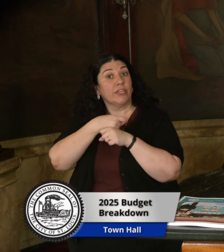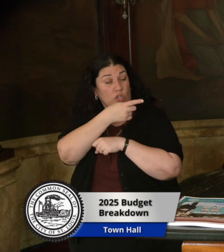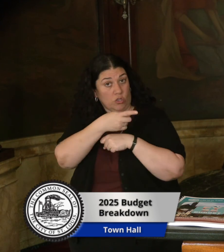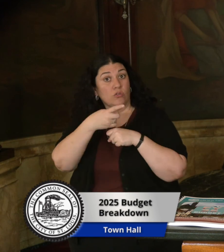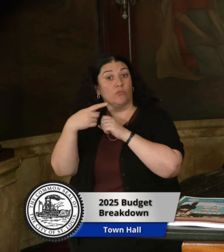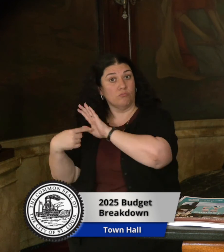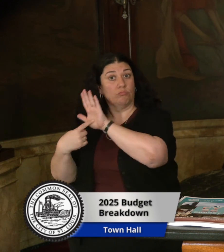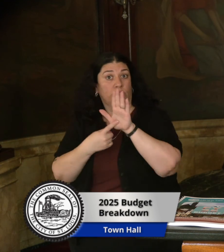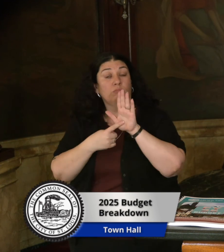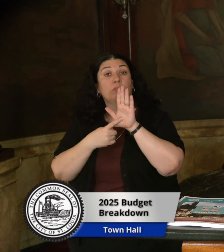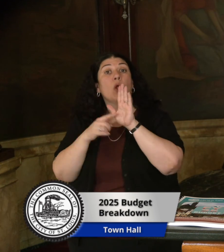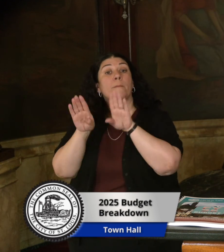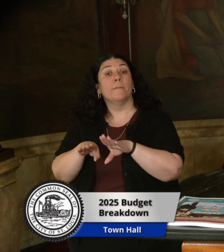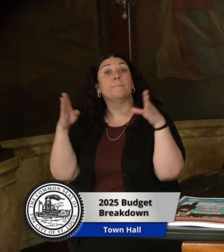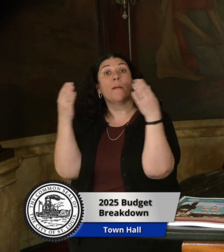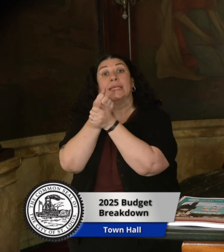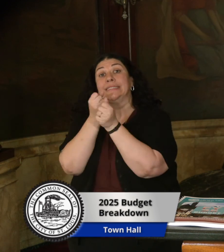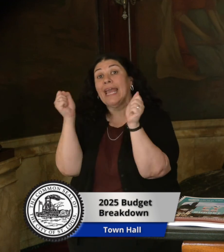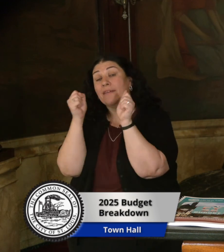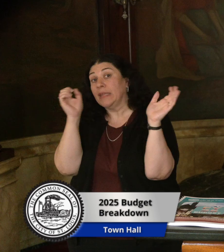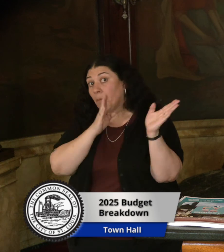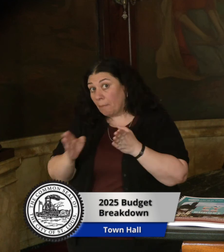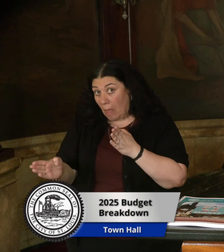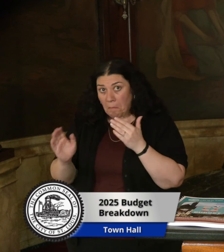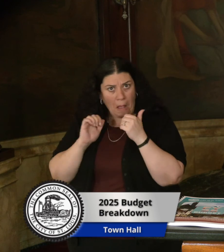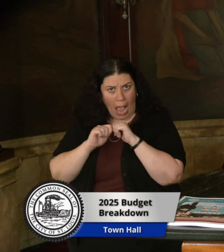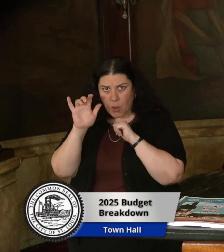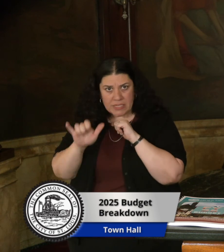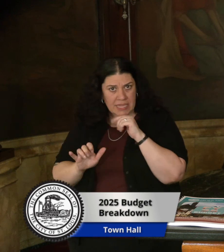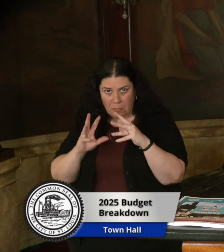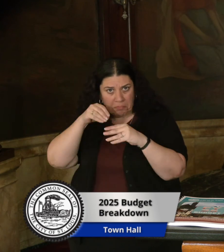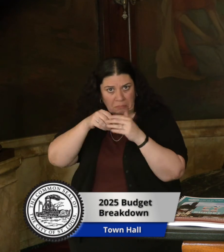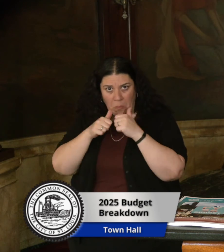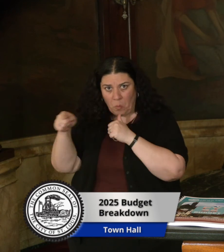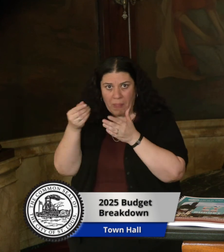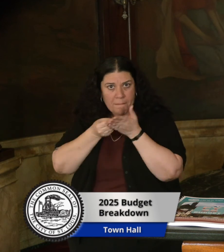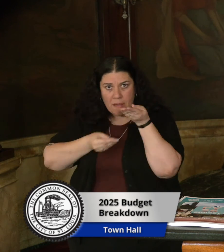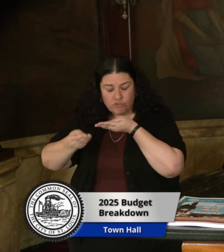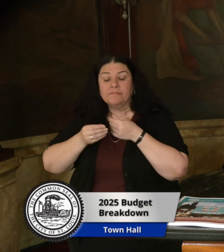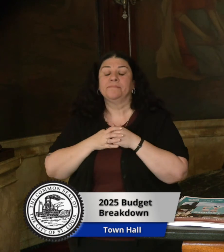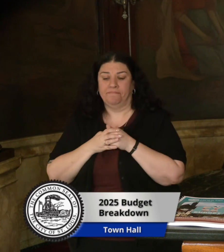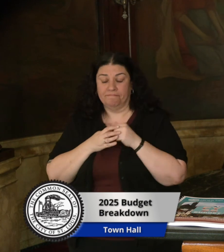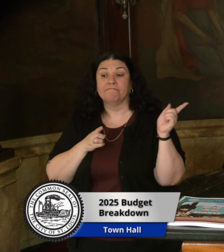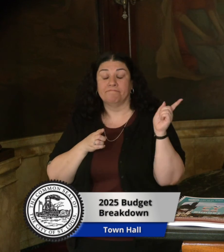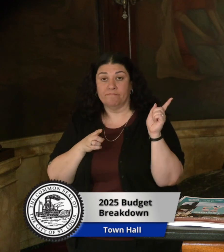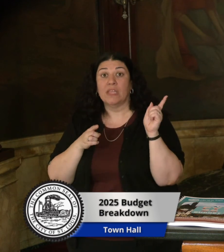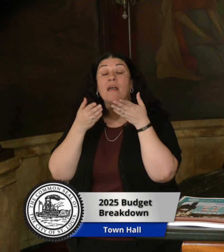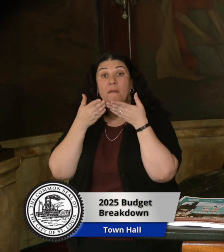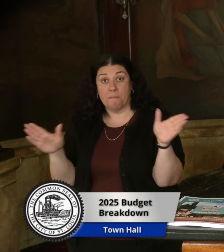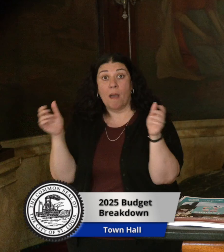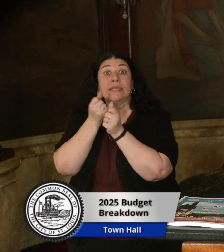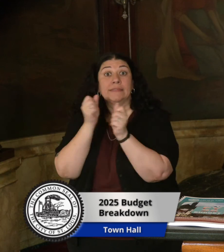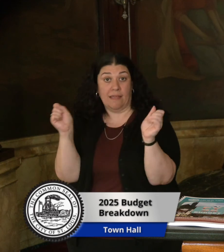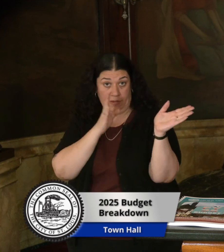your public safety plan. How does that factor into the budget? So the public safety plan that we released,